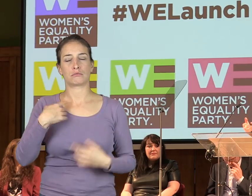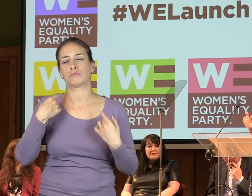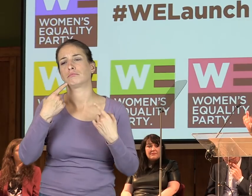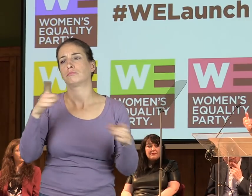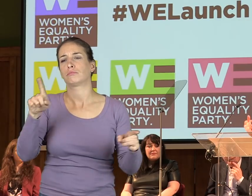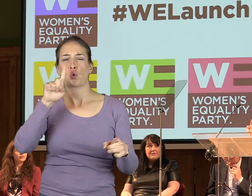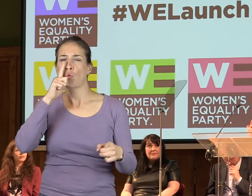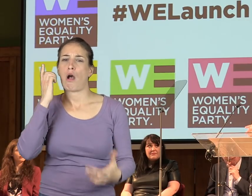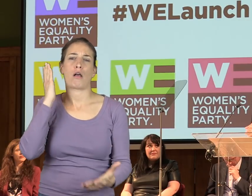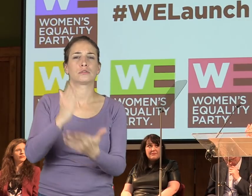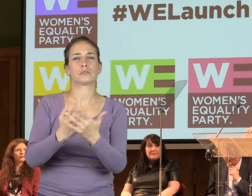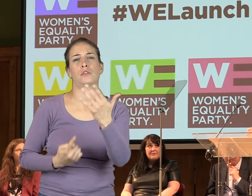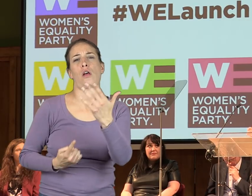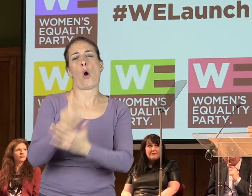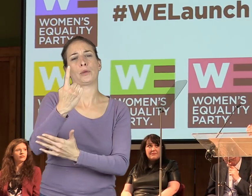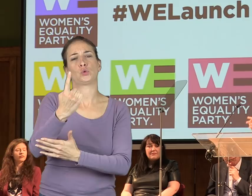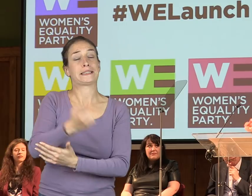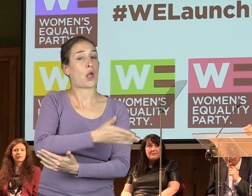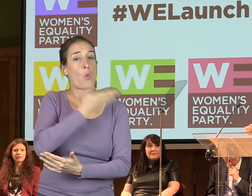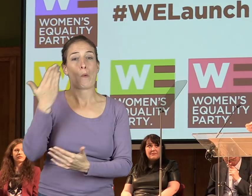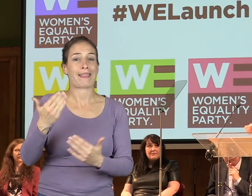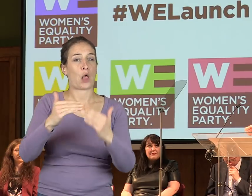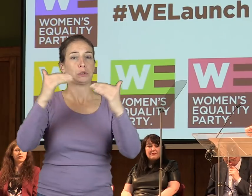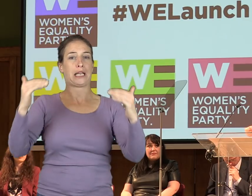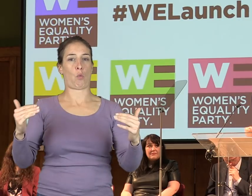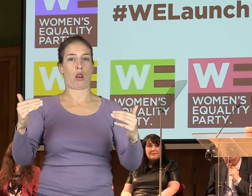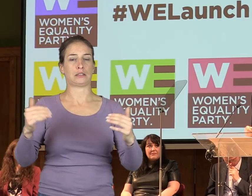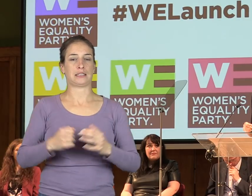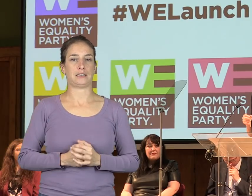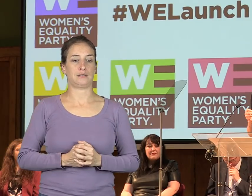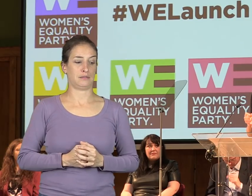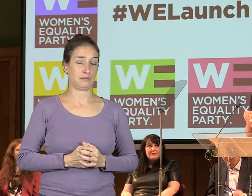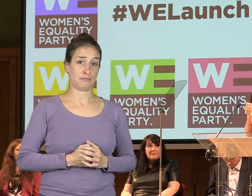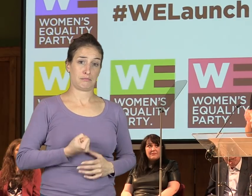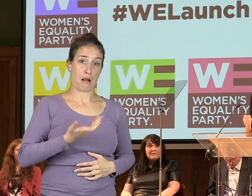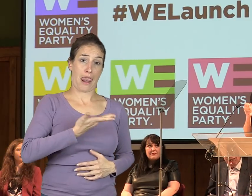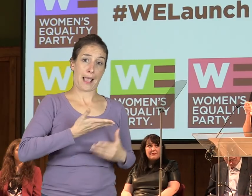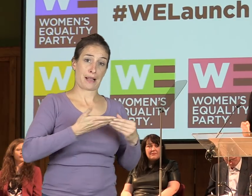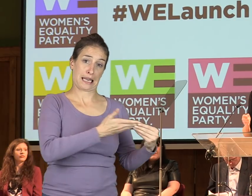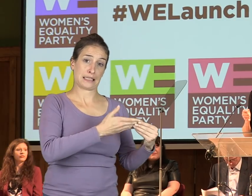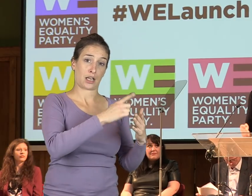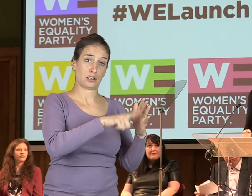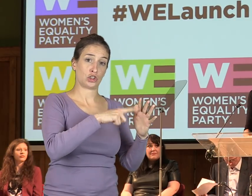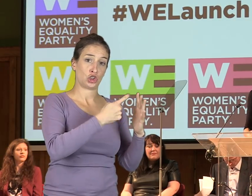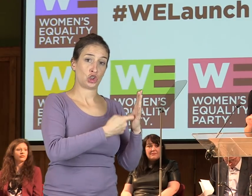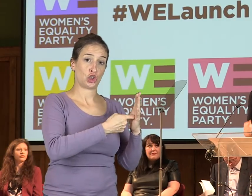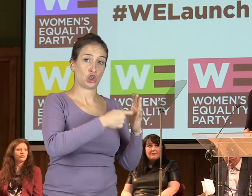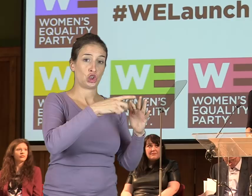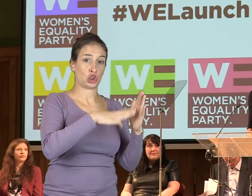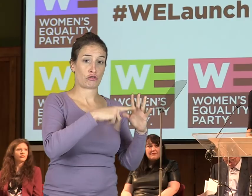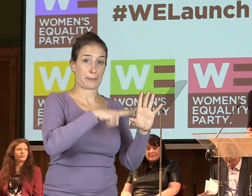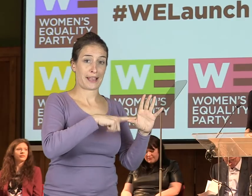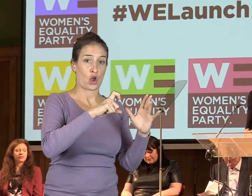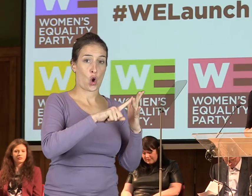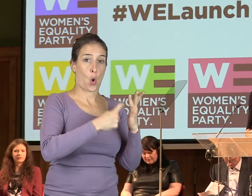Jeremy Corbyn, the leader of the opposition, has said, "We will never be a successful society in which all are able to achieve their potential until